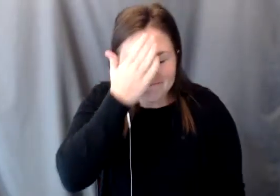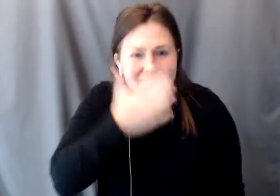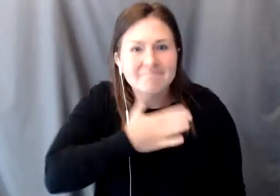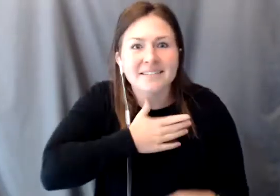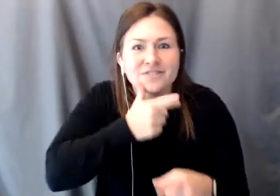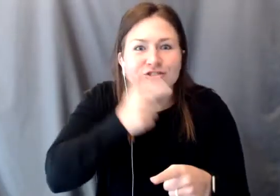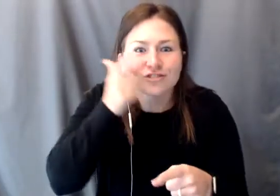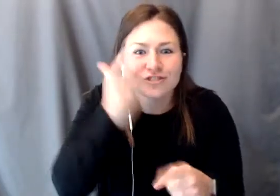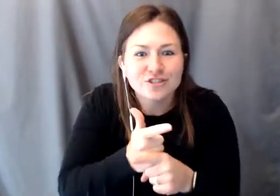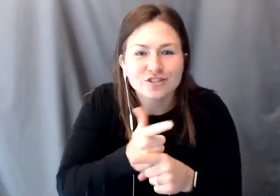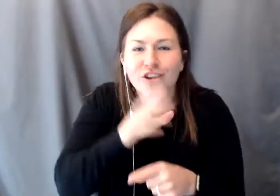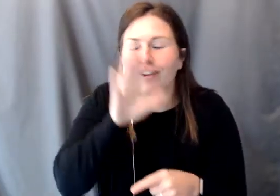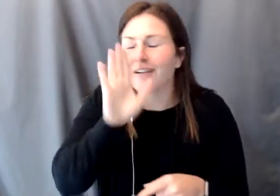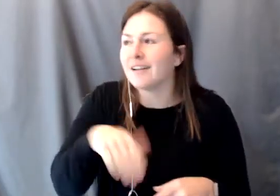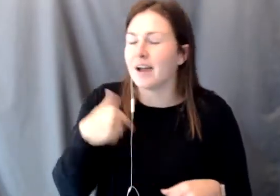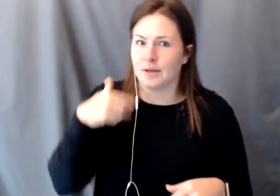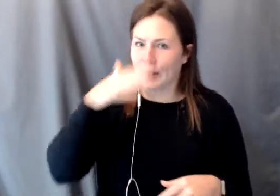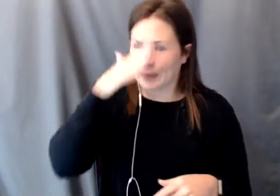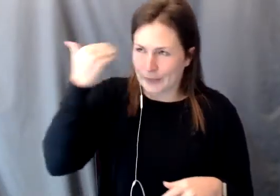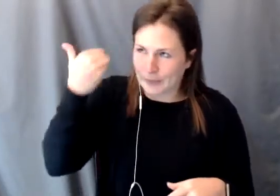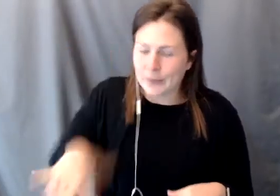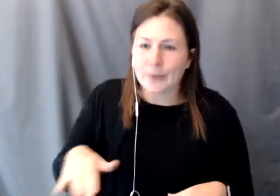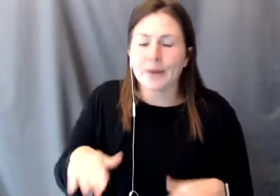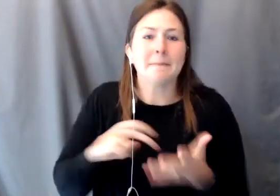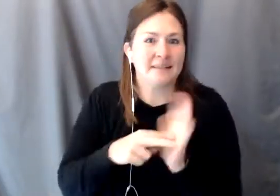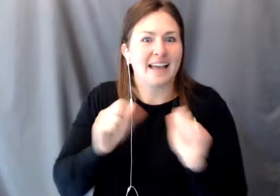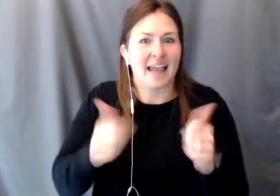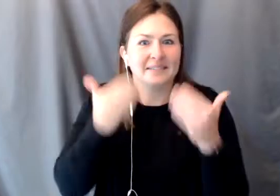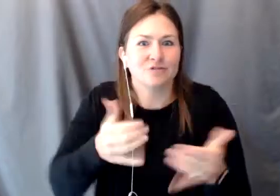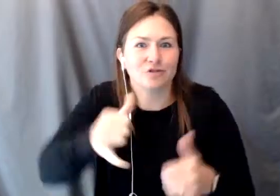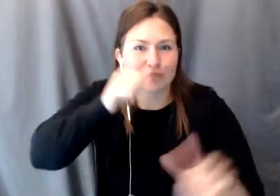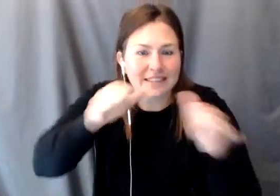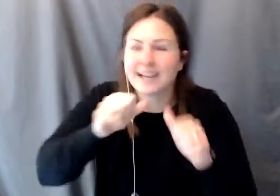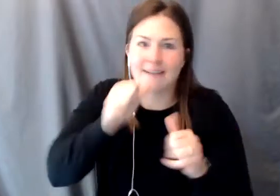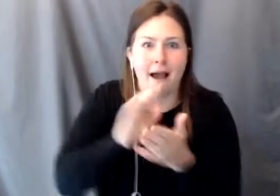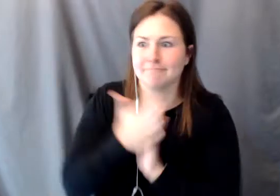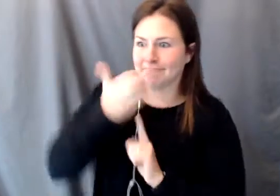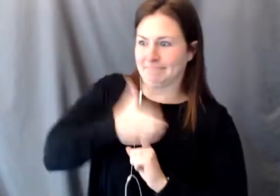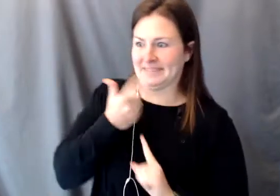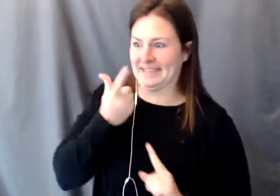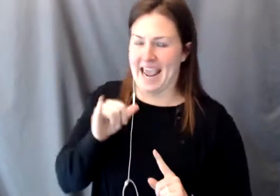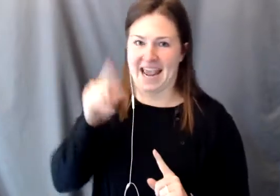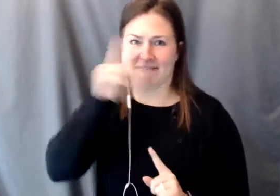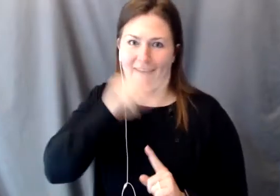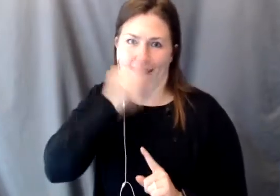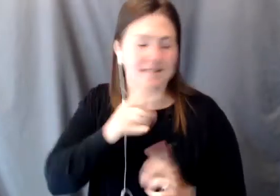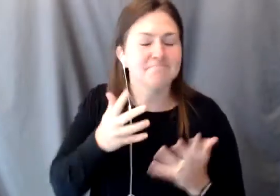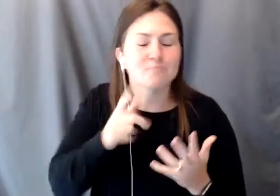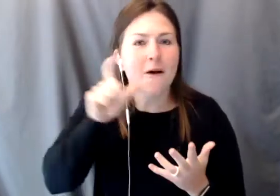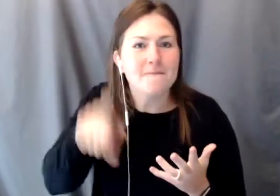because it's like, oh my God, now I can drink and I don't have to decide, I can just, and, so 2 things is, I